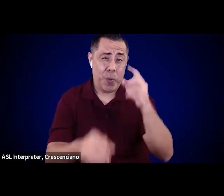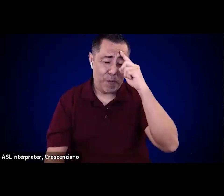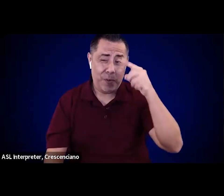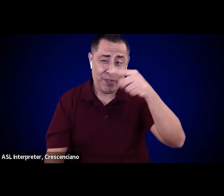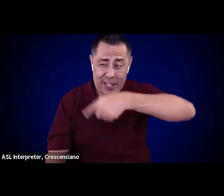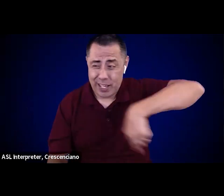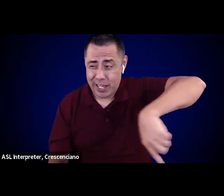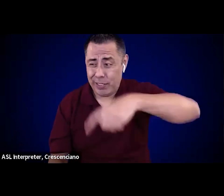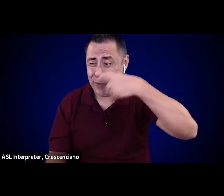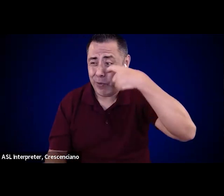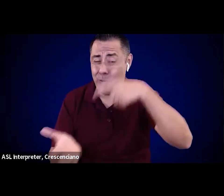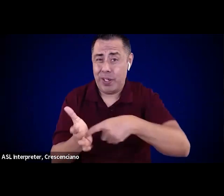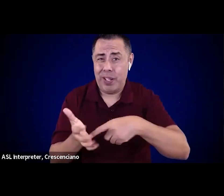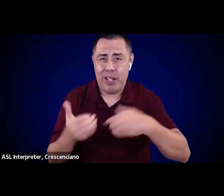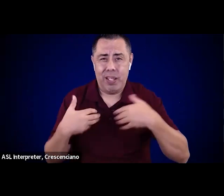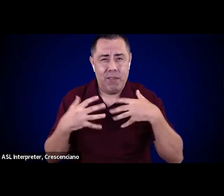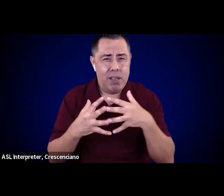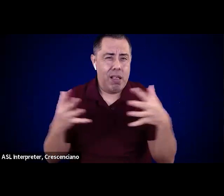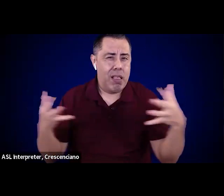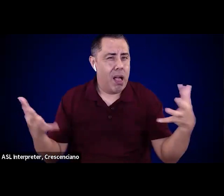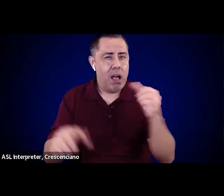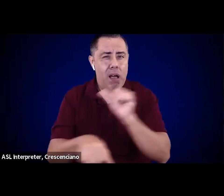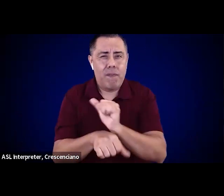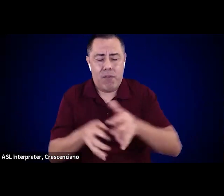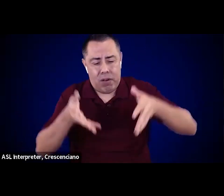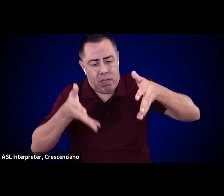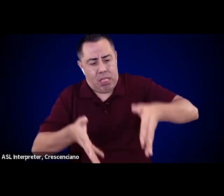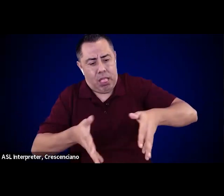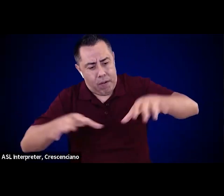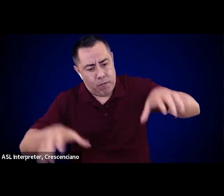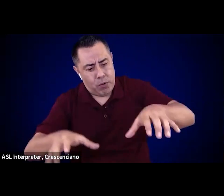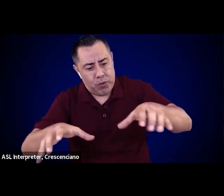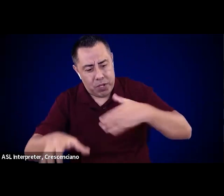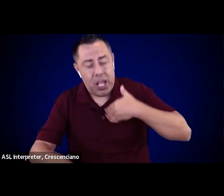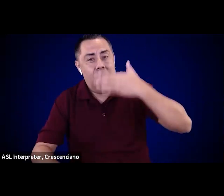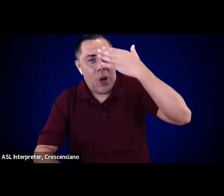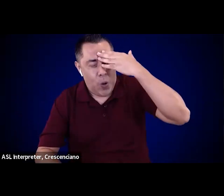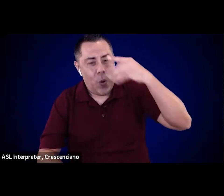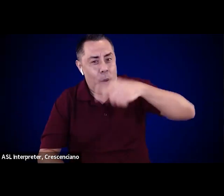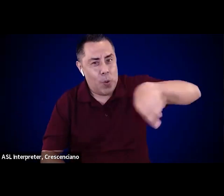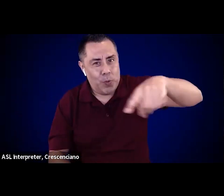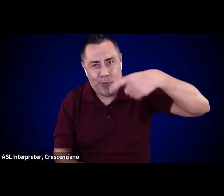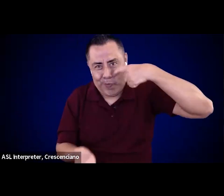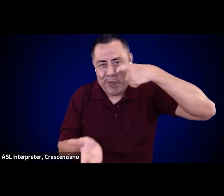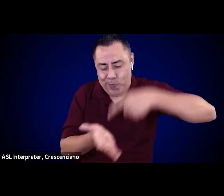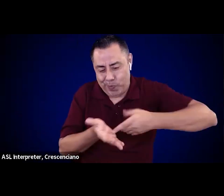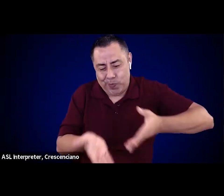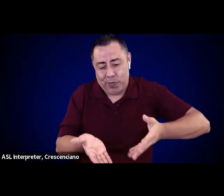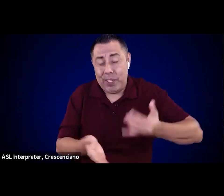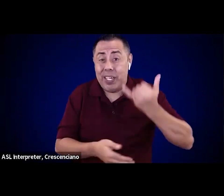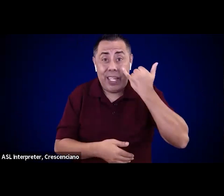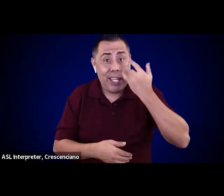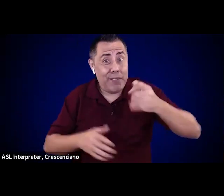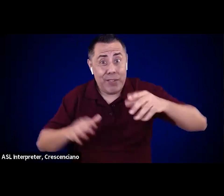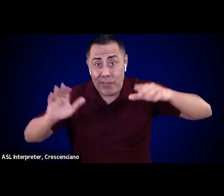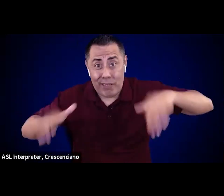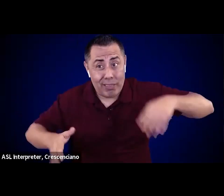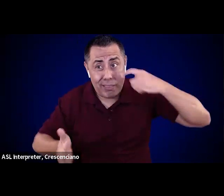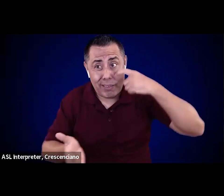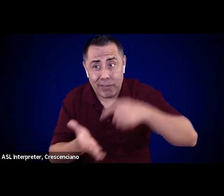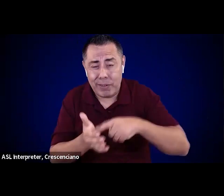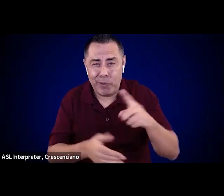done. And I know that you recognize that, or you wouldn't all be here today. You're doing your part by sharing your